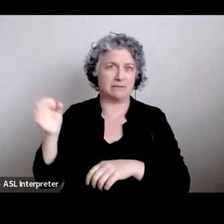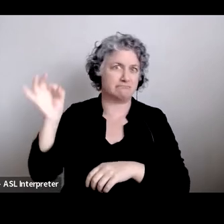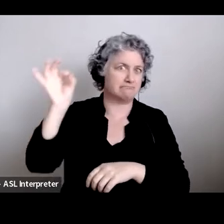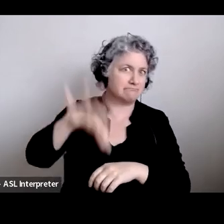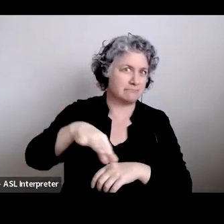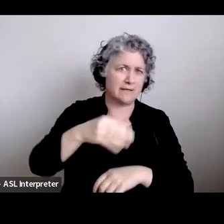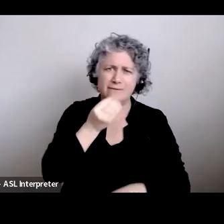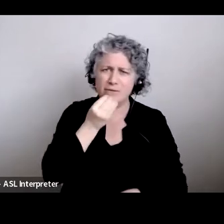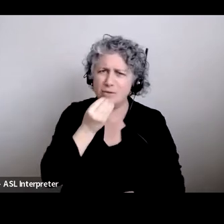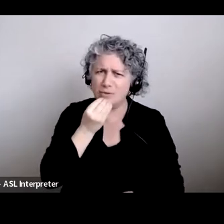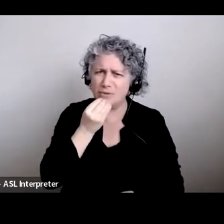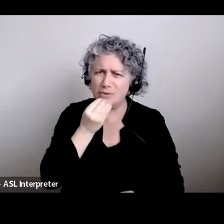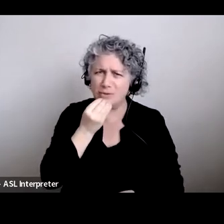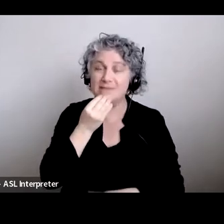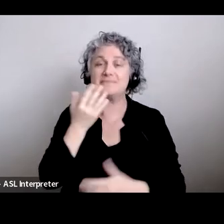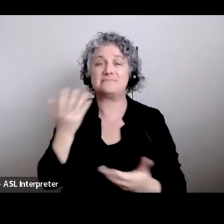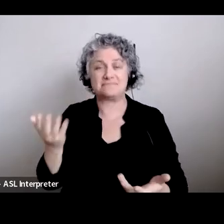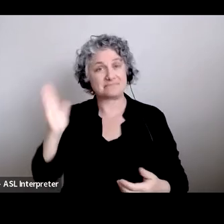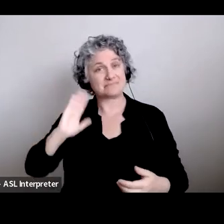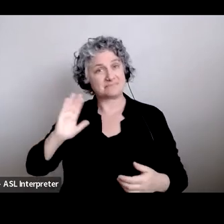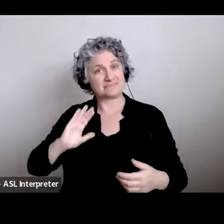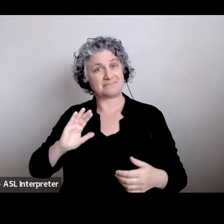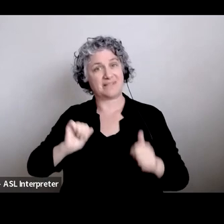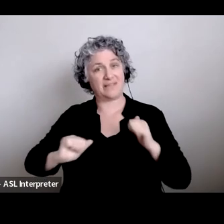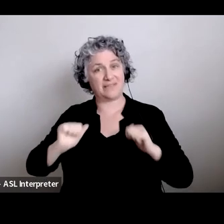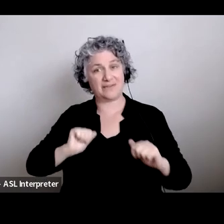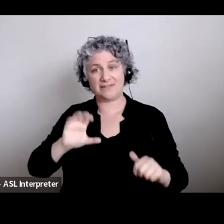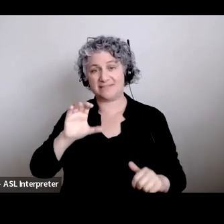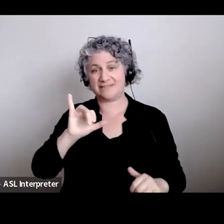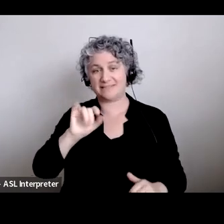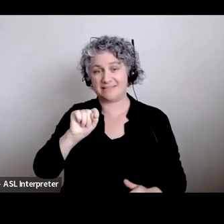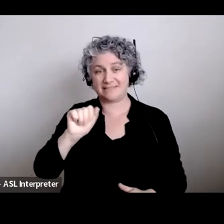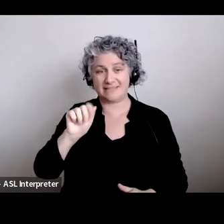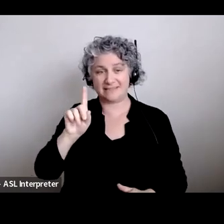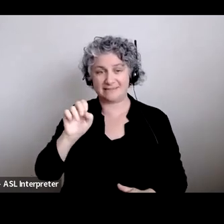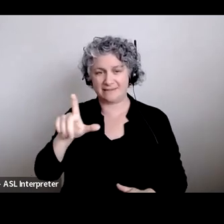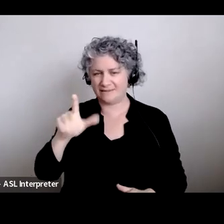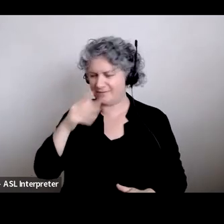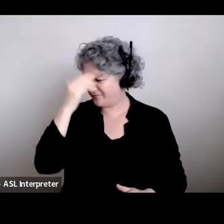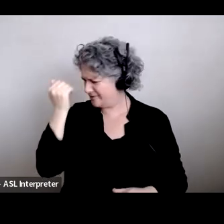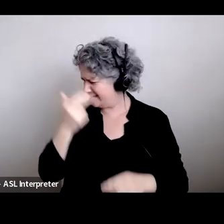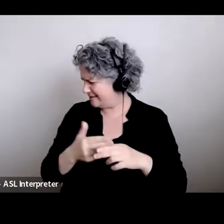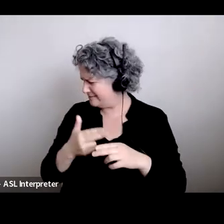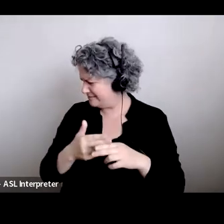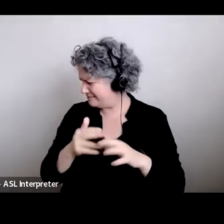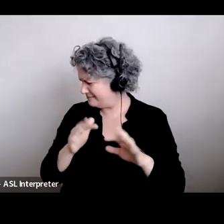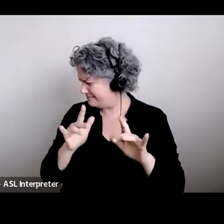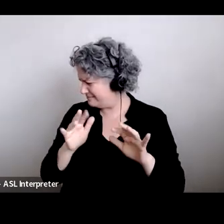and used to be when I went to the Citadel, I would there was, I forget the name of it now. Forgive me,